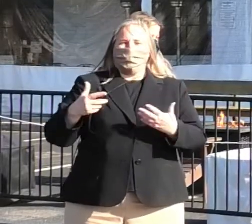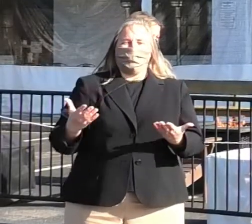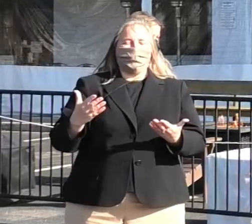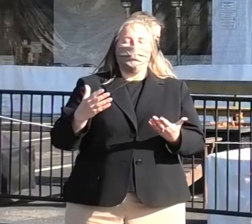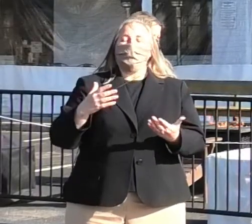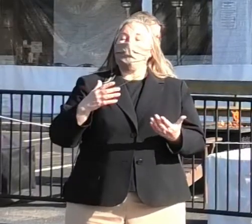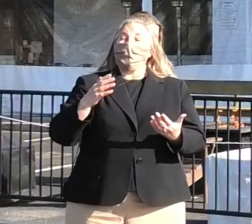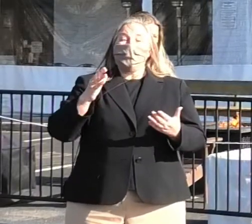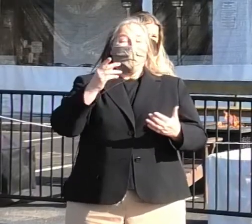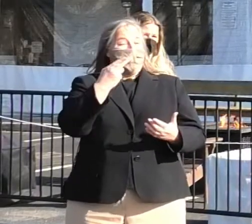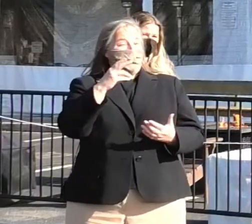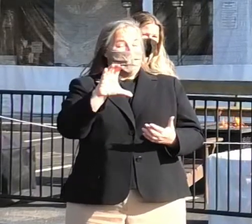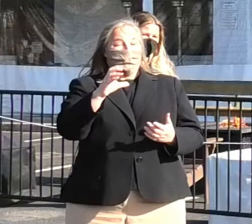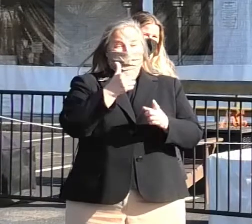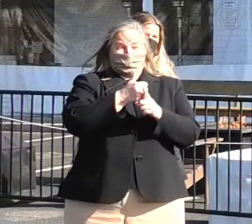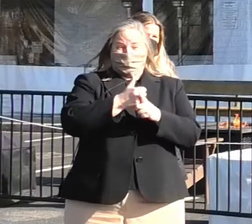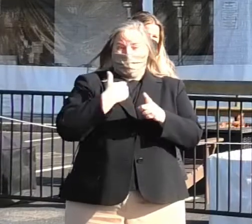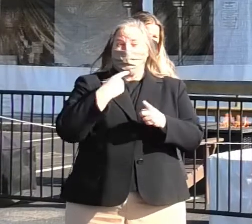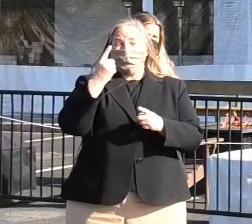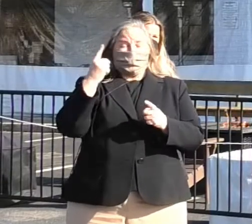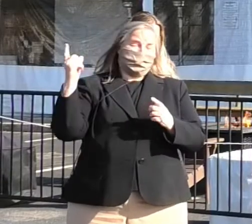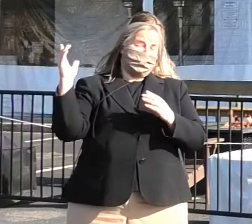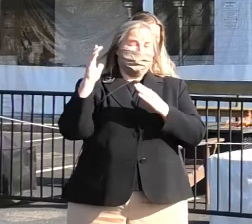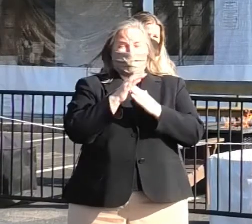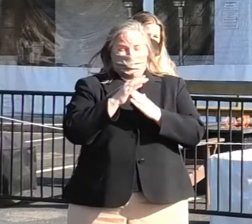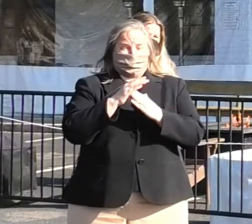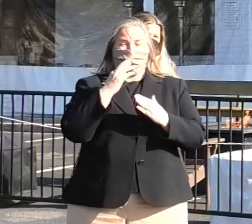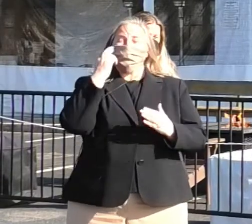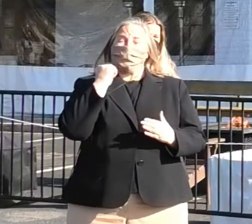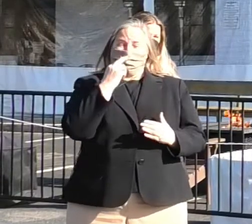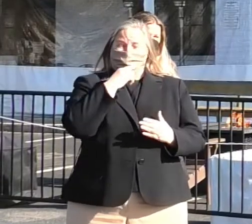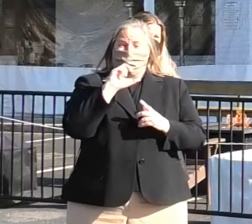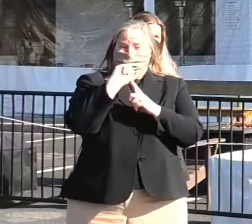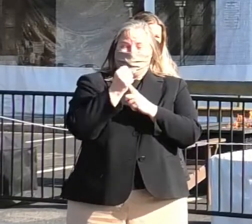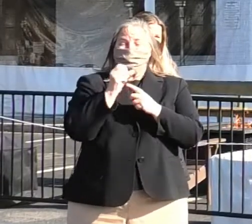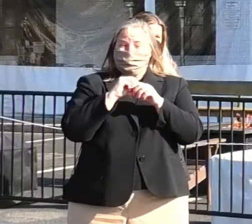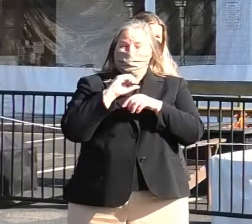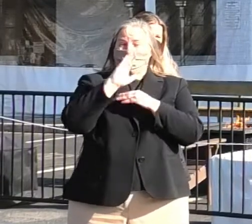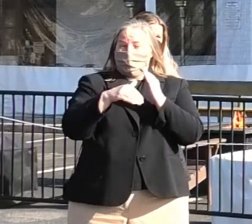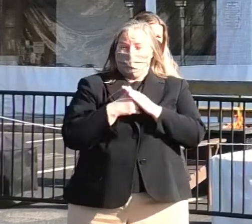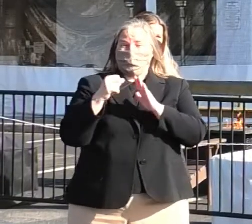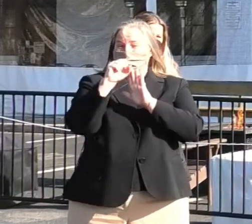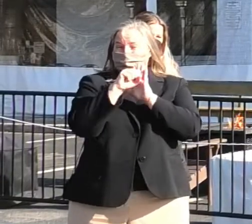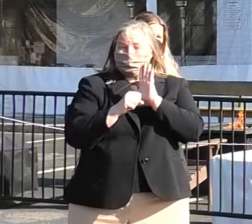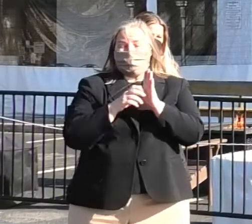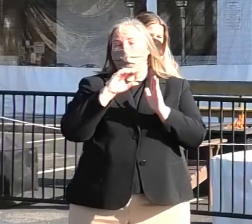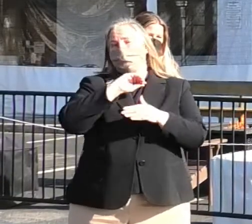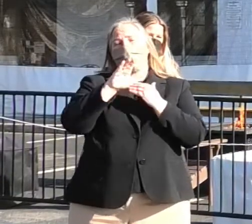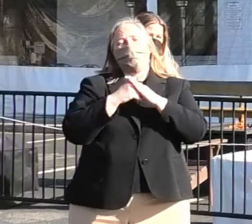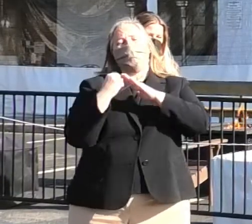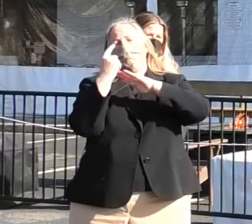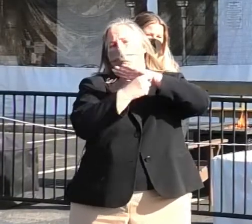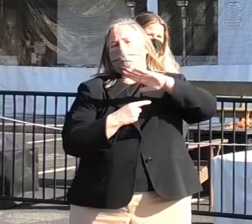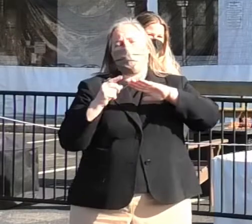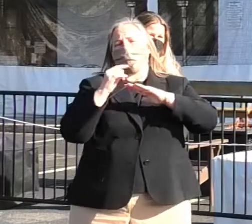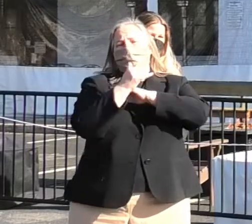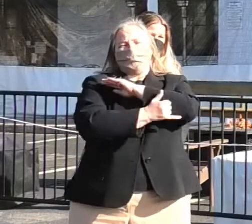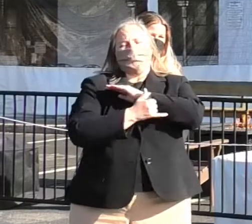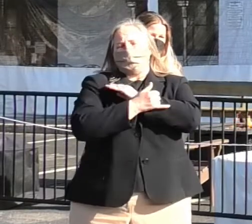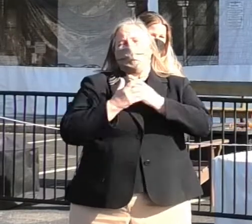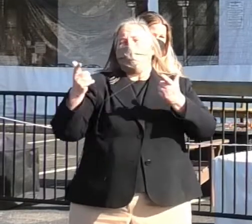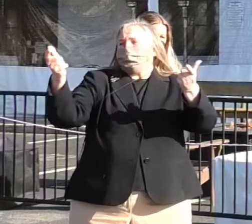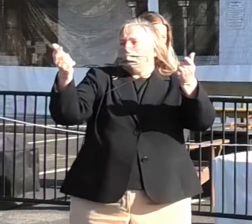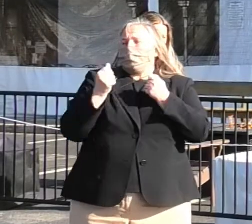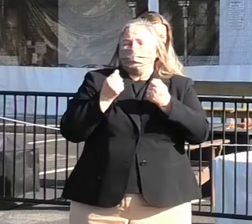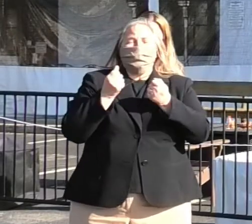County has one of the best restaurant scenes in the state and the nation, attracting so many foodies because